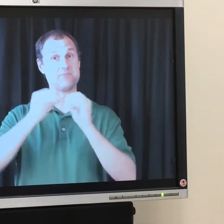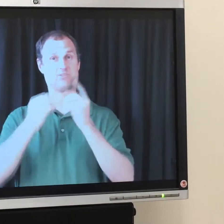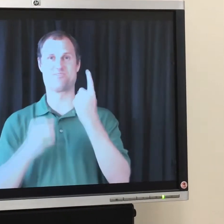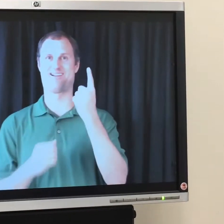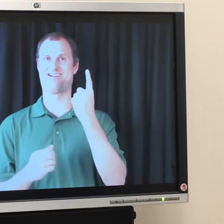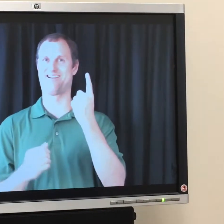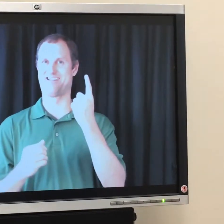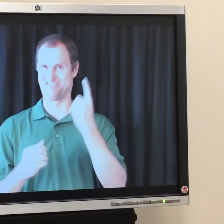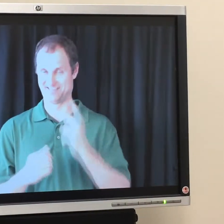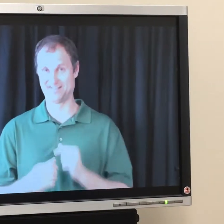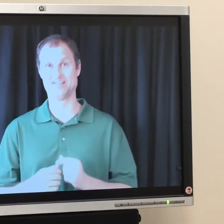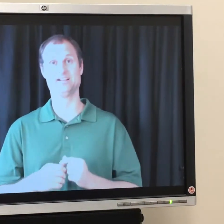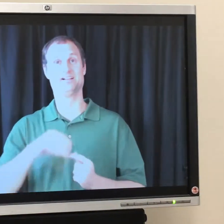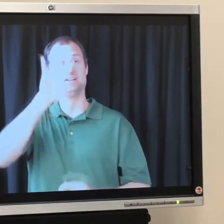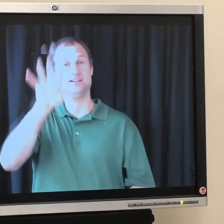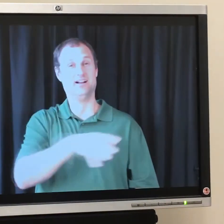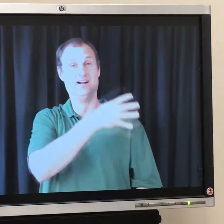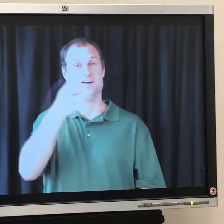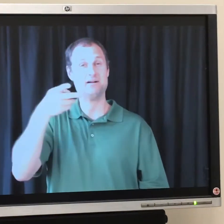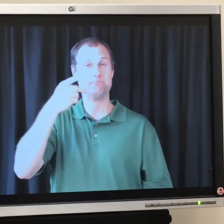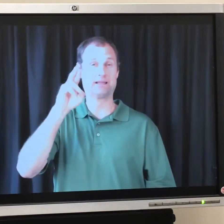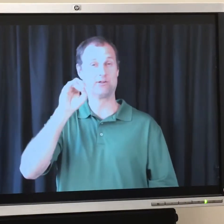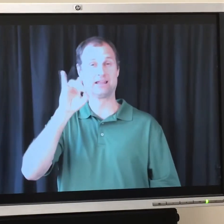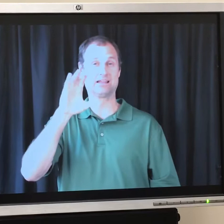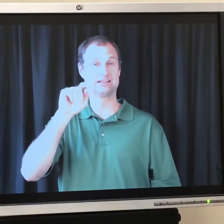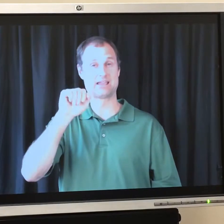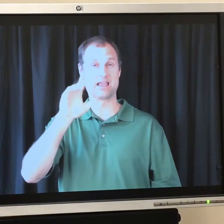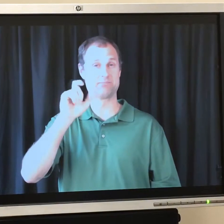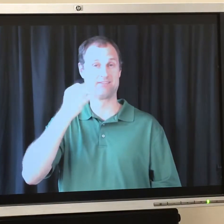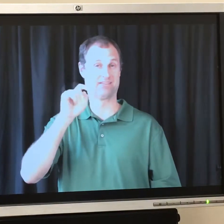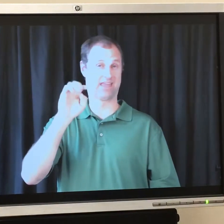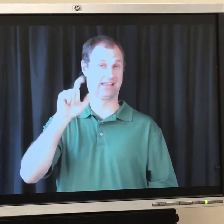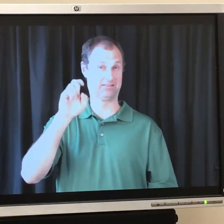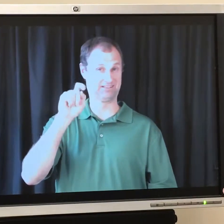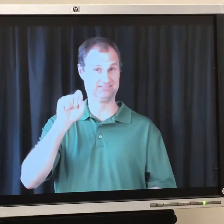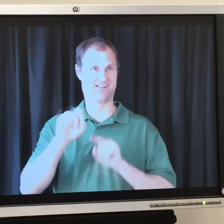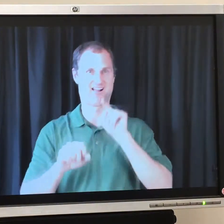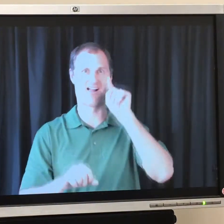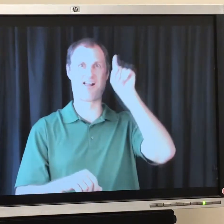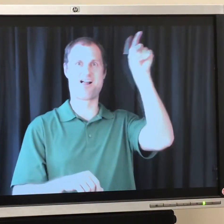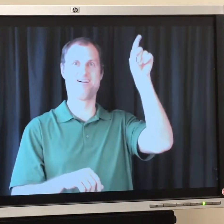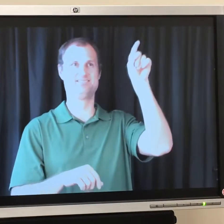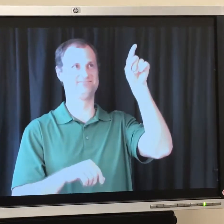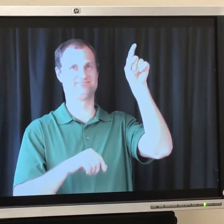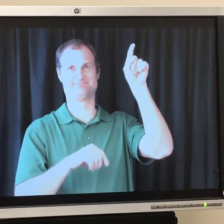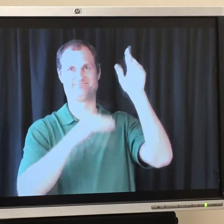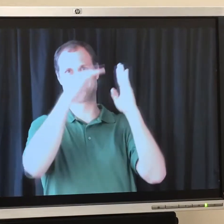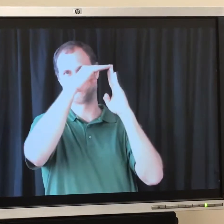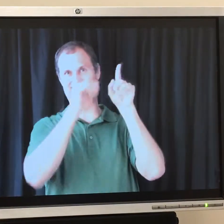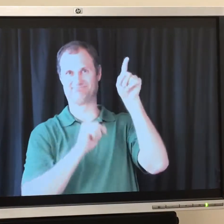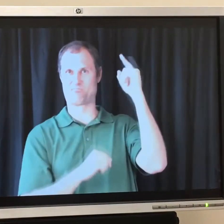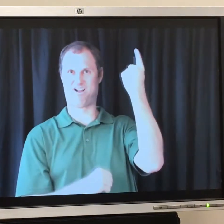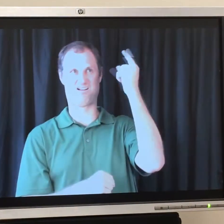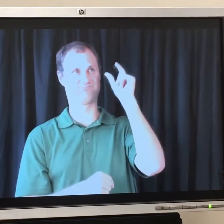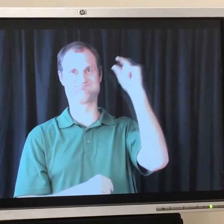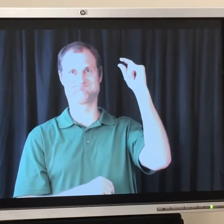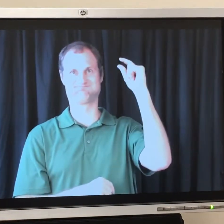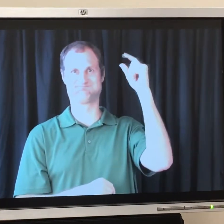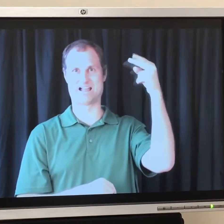Now, hydrogen has an atomic number of 1, and that means on the periodic table of the elements, it is all the way on the top left-hand